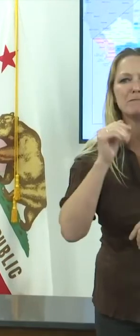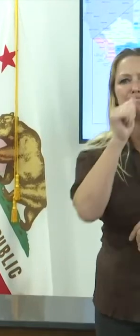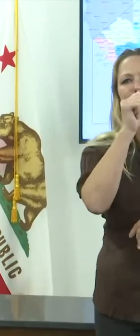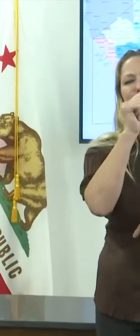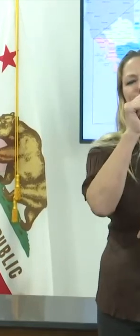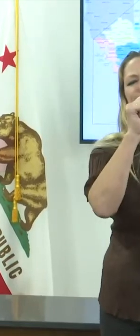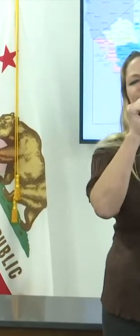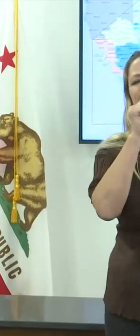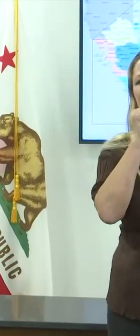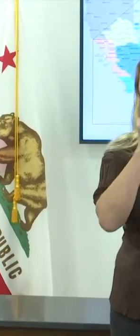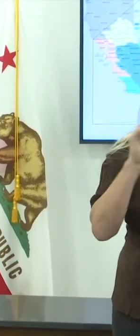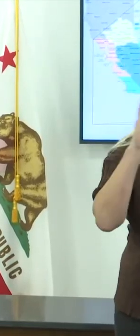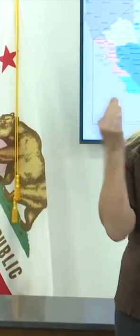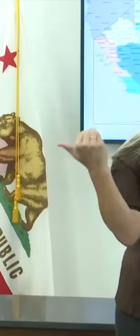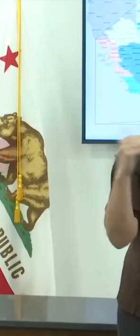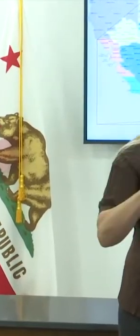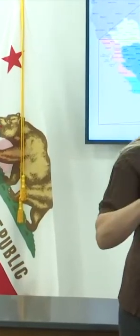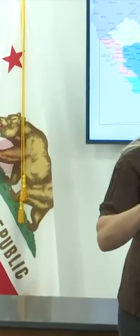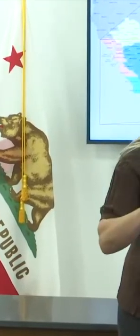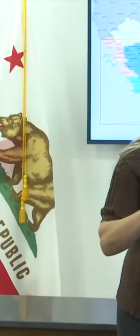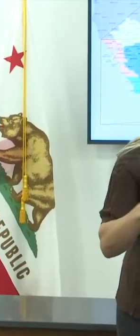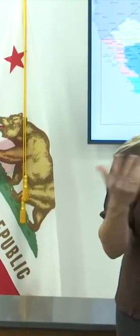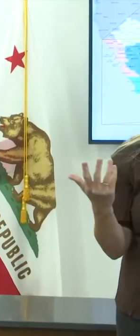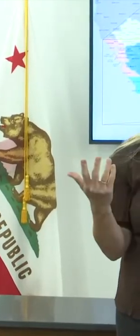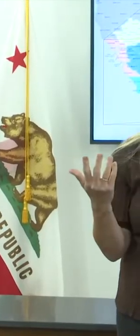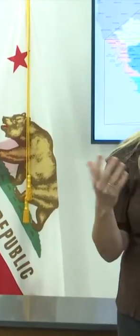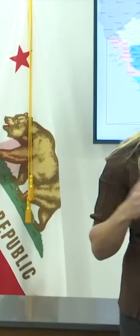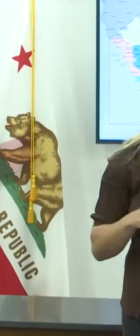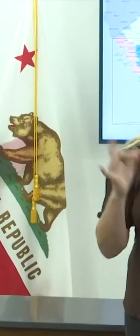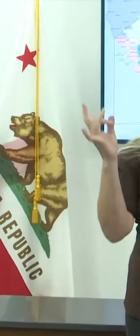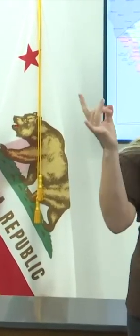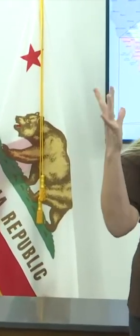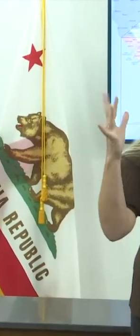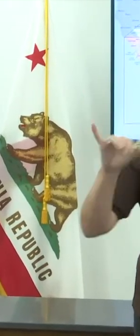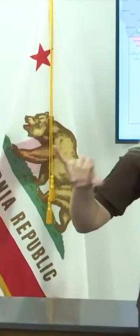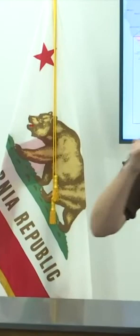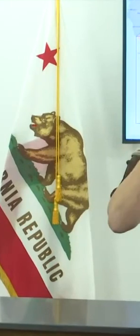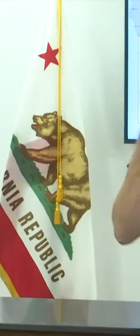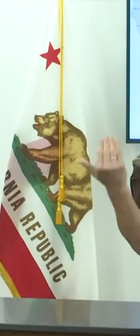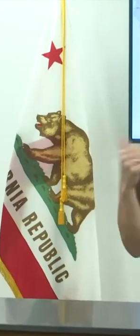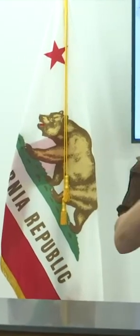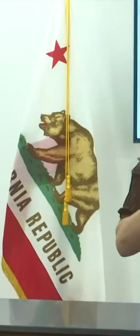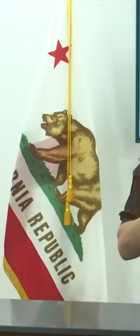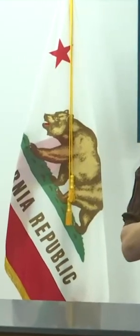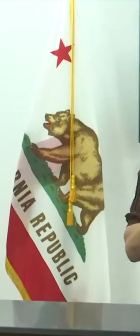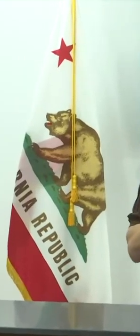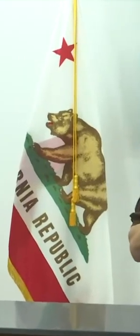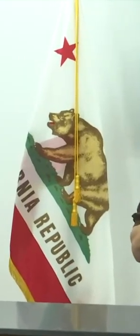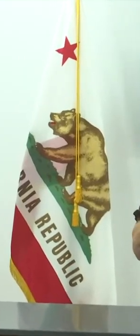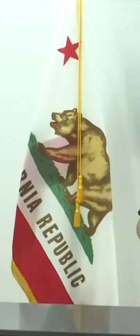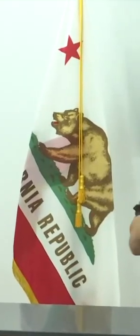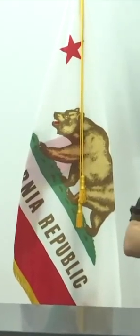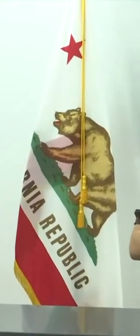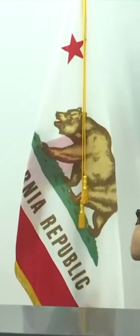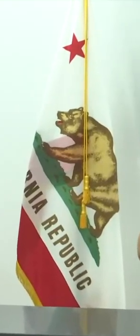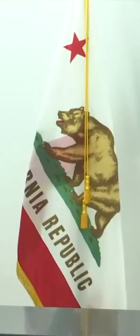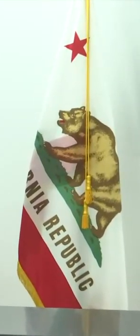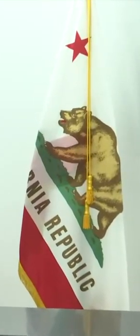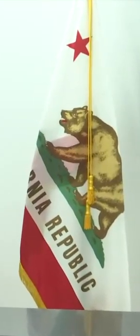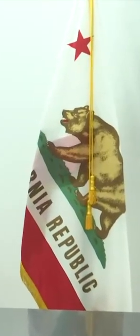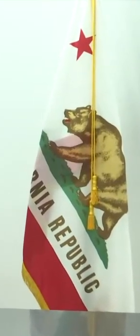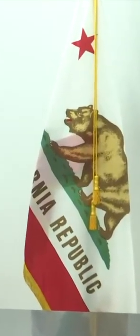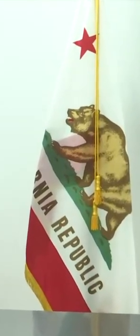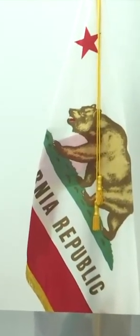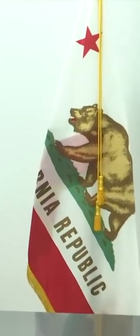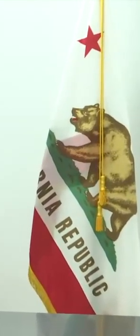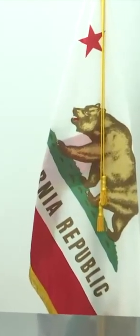stay-at-home order. But we look forward to continuing and resurrecting, if you will, the